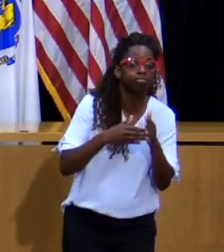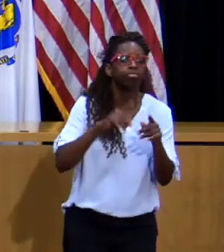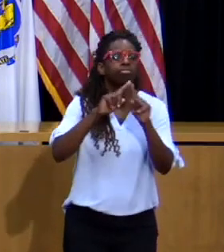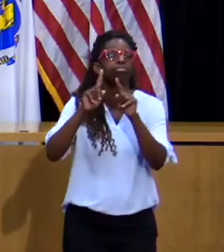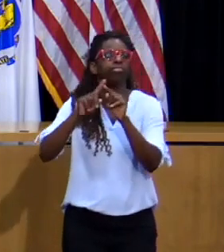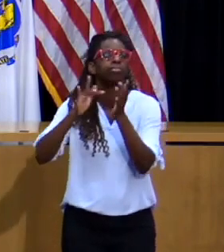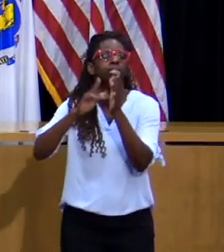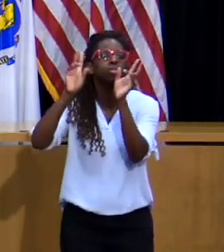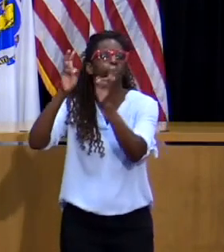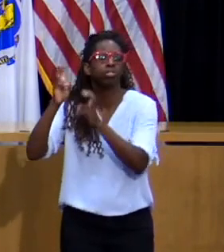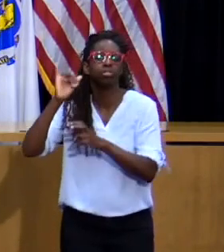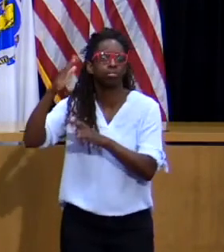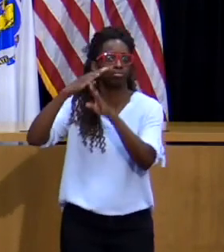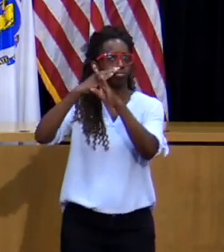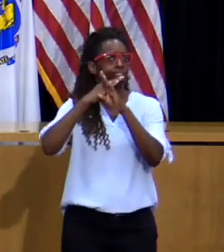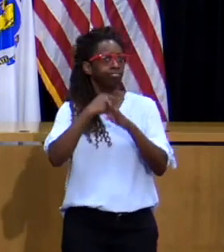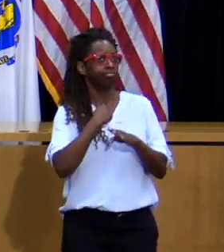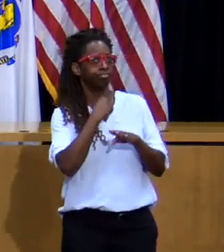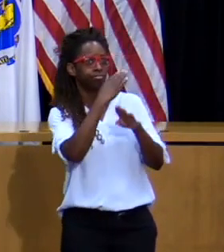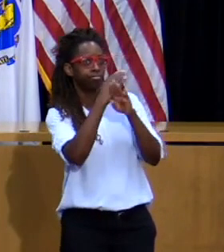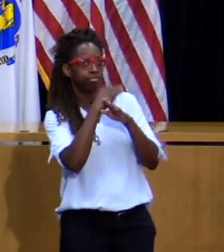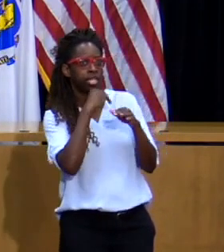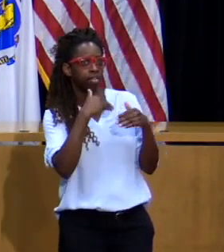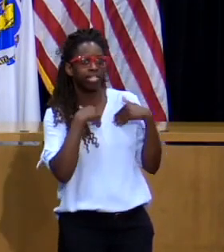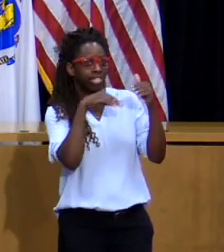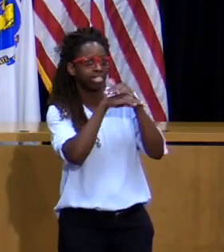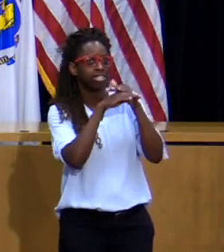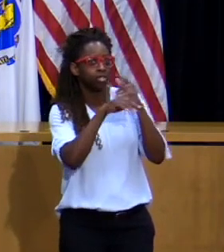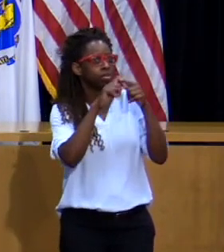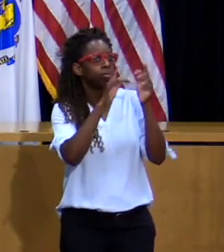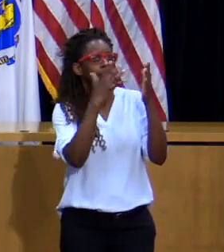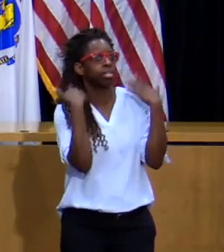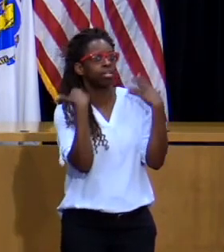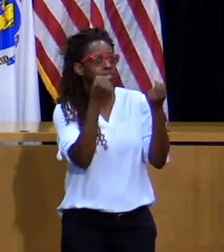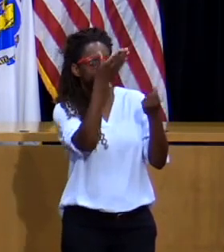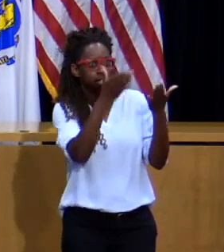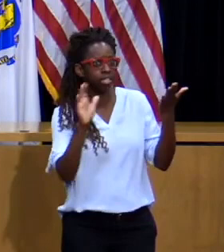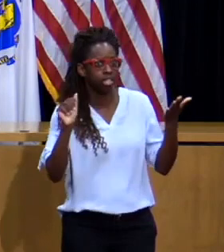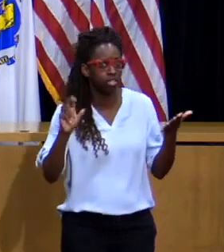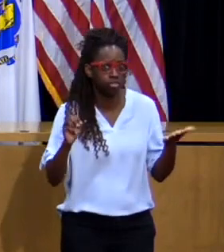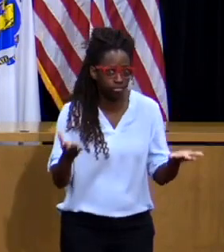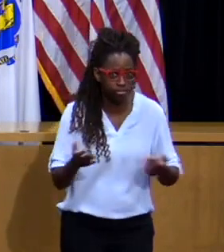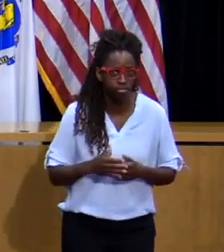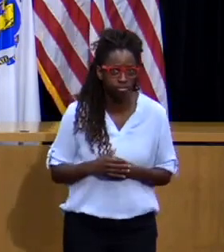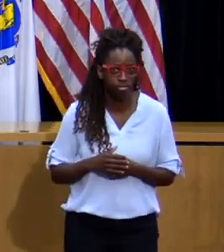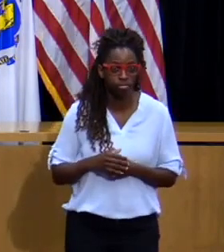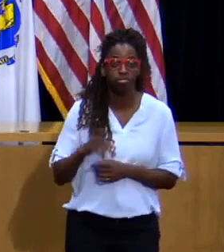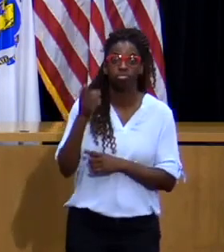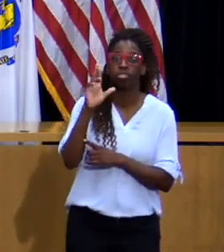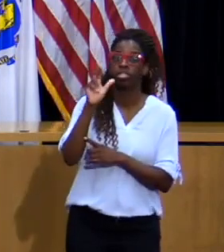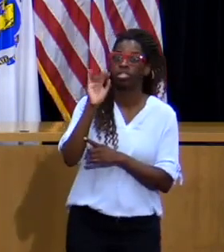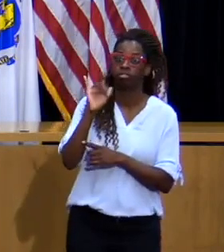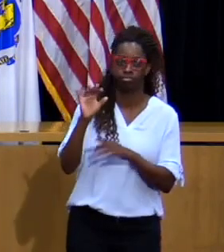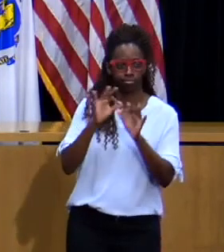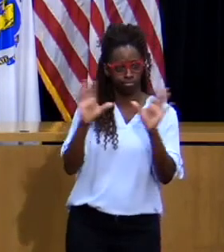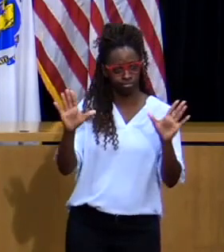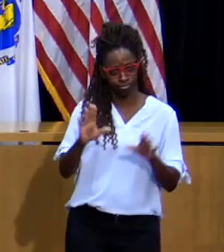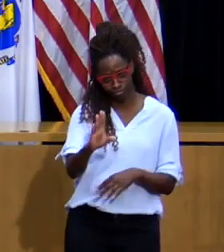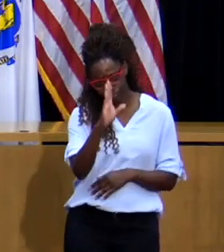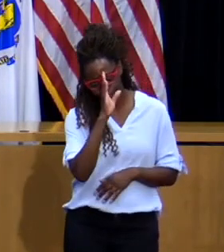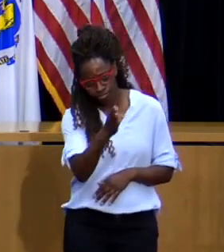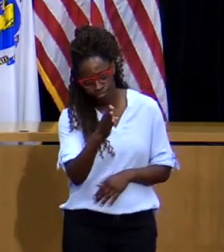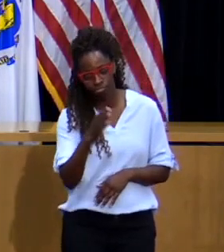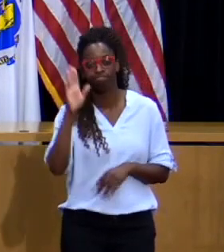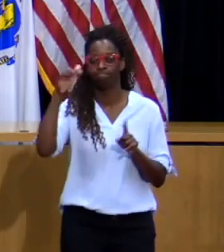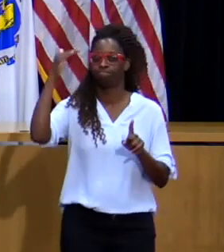So he was very clear and direct and focused in his statements about the problems we